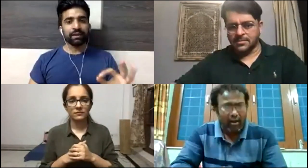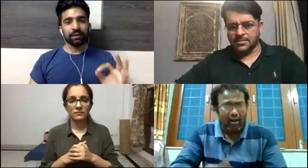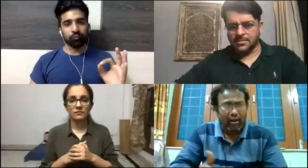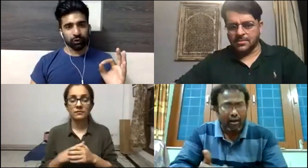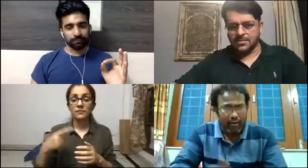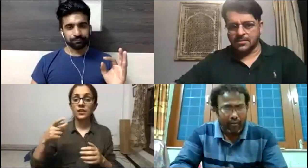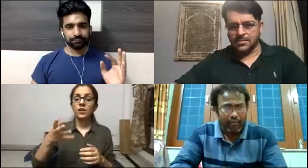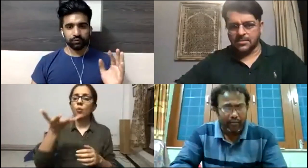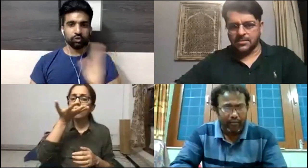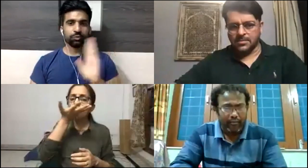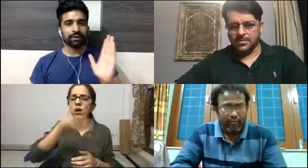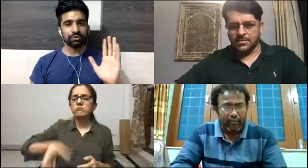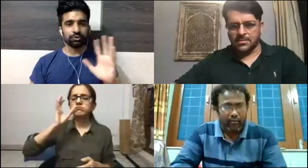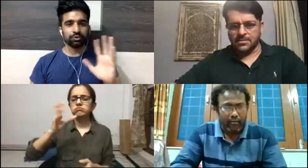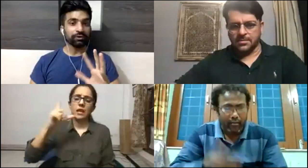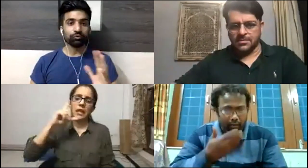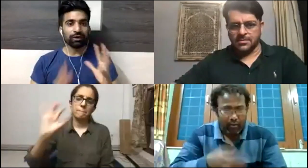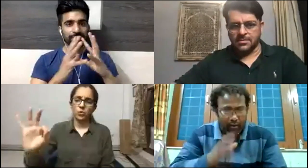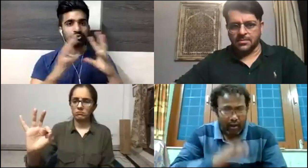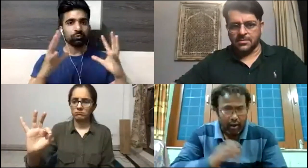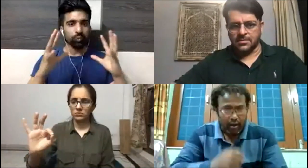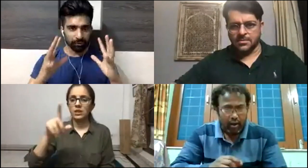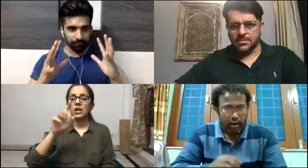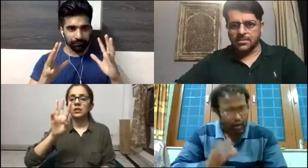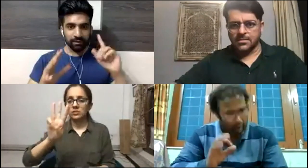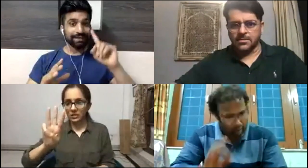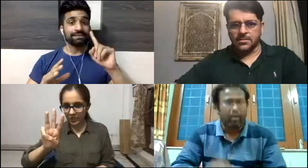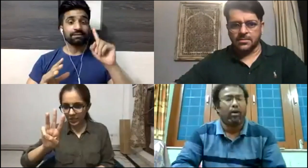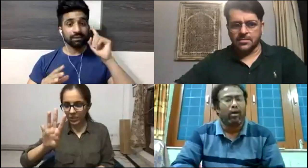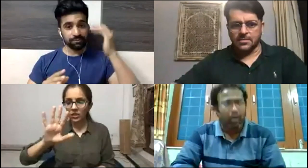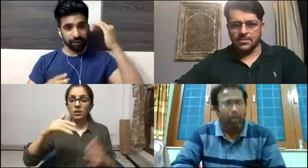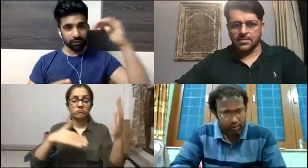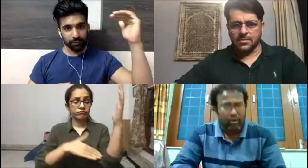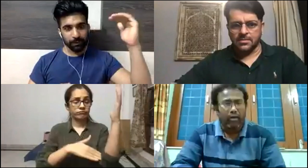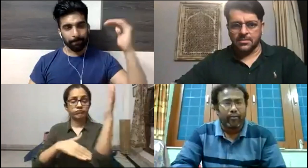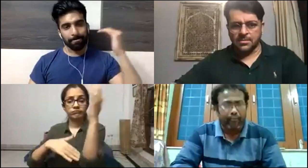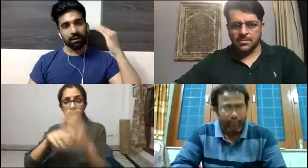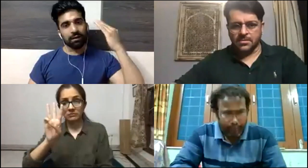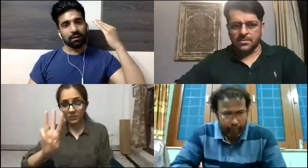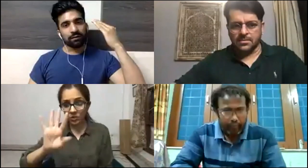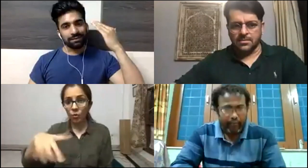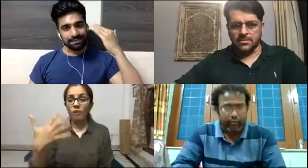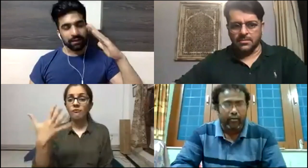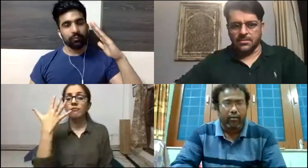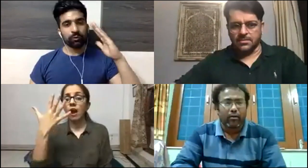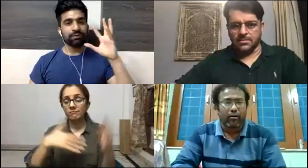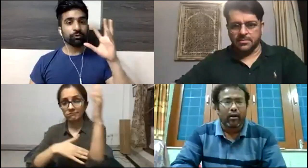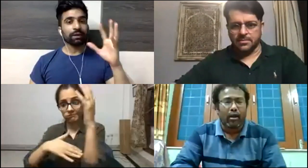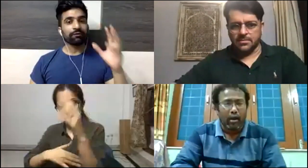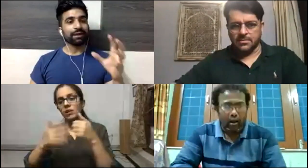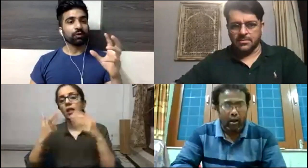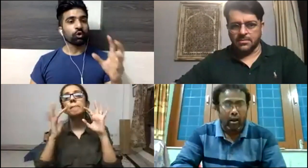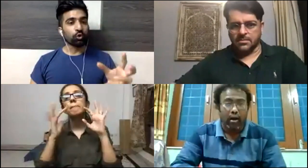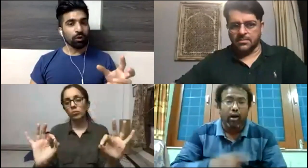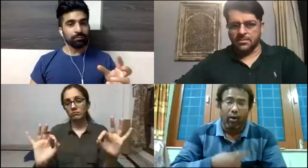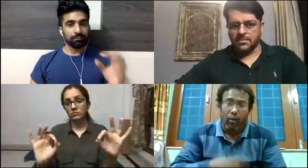drinking enough water. So you should be consuming 3 to 5 liters of water. That's the first priority. Okay. The second would be if you can